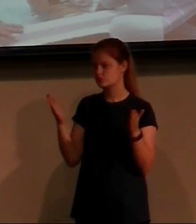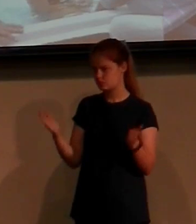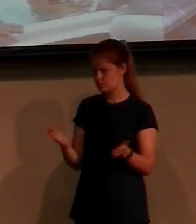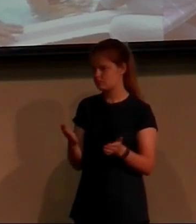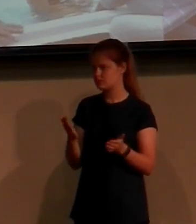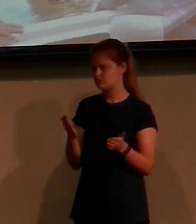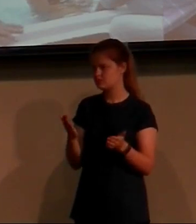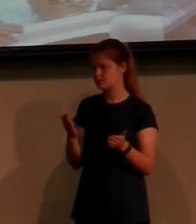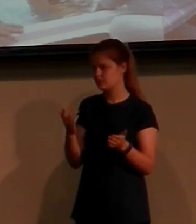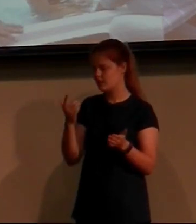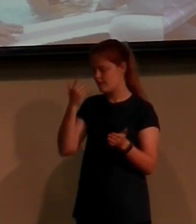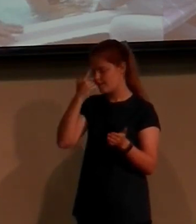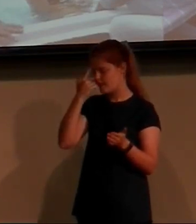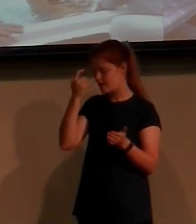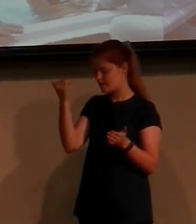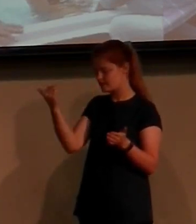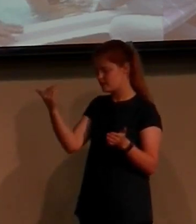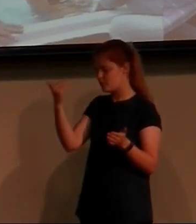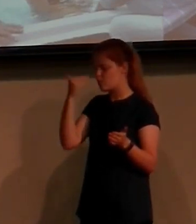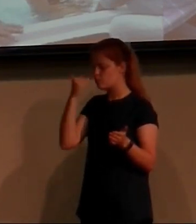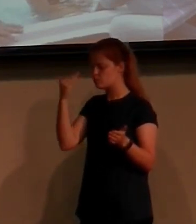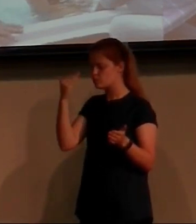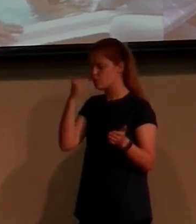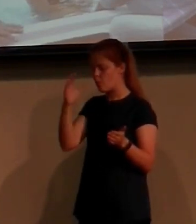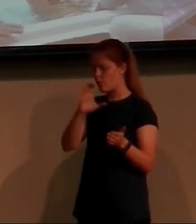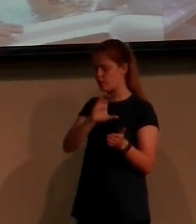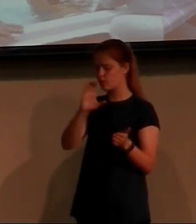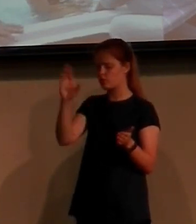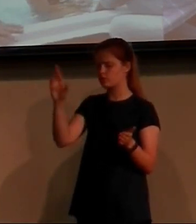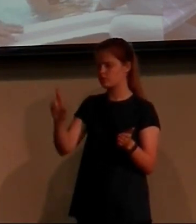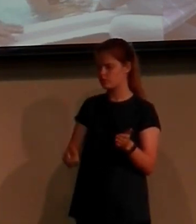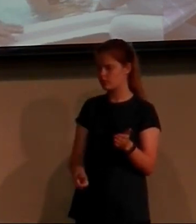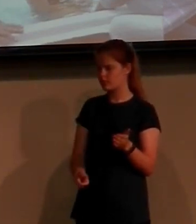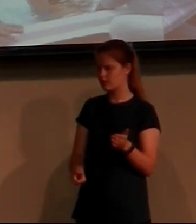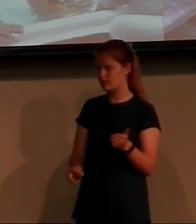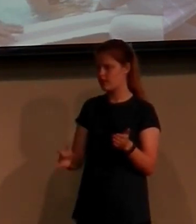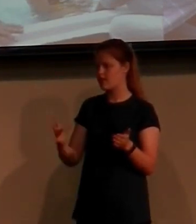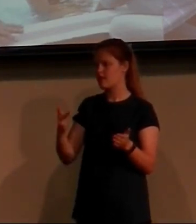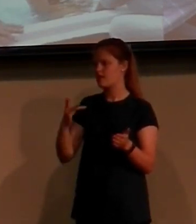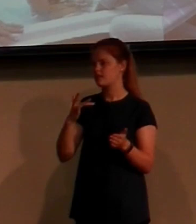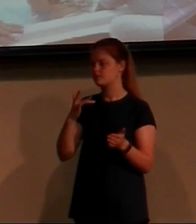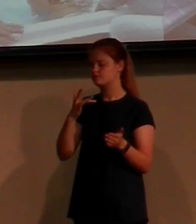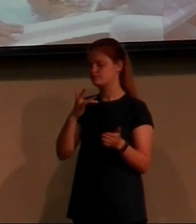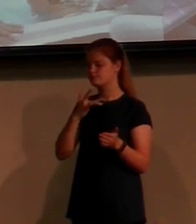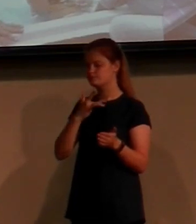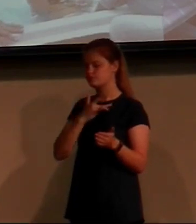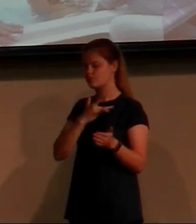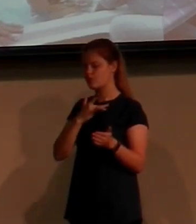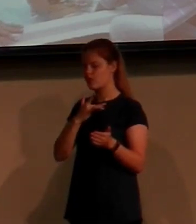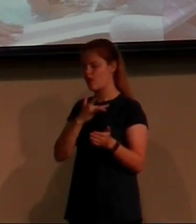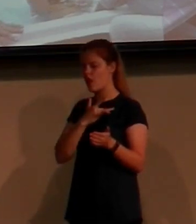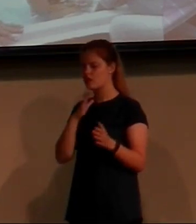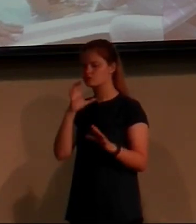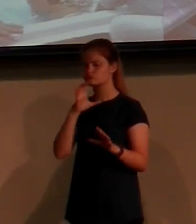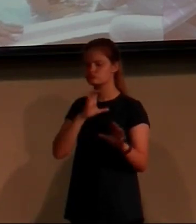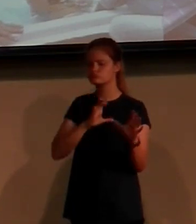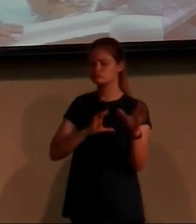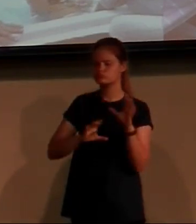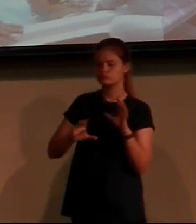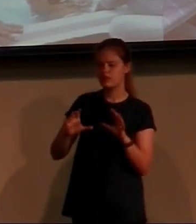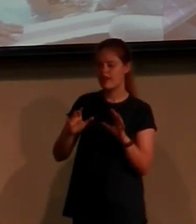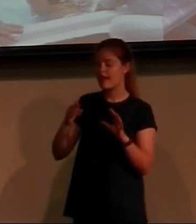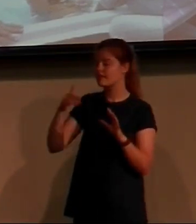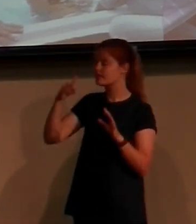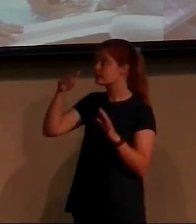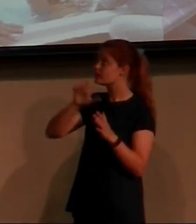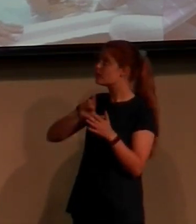because by knowing that Costa Rica is a very hard field, and the Lord took us